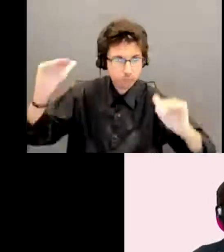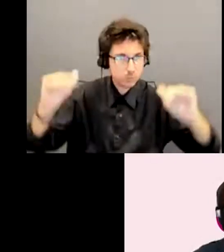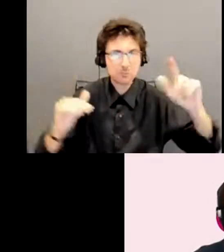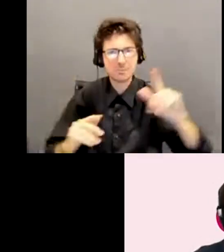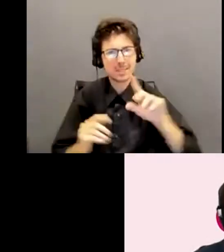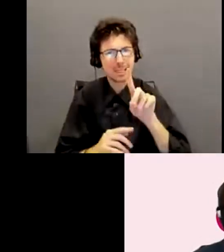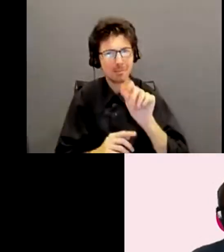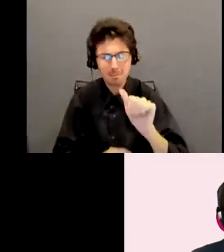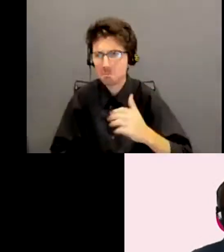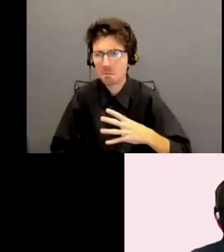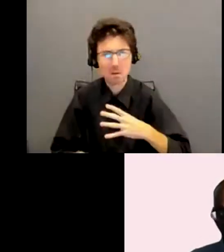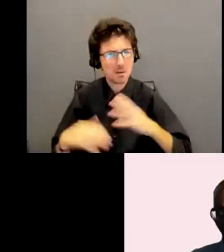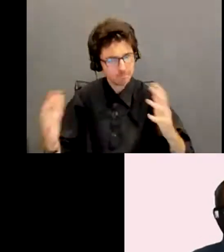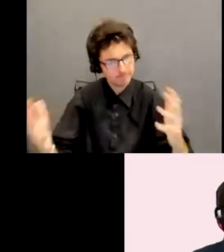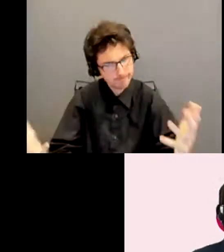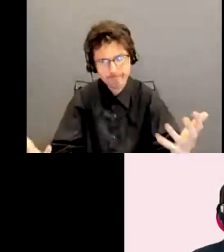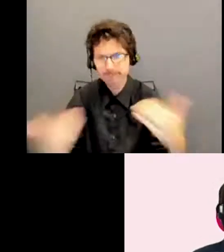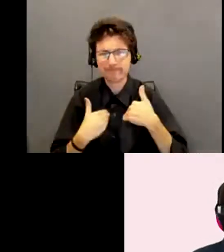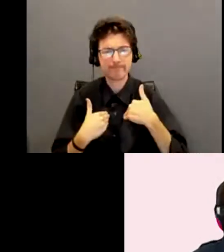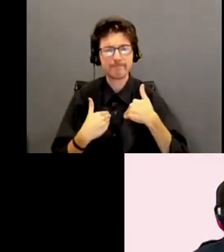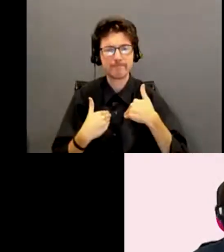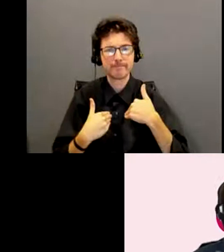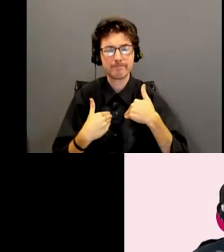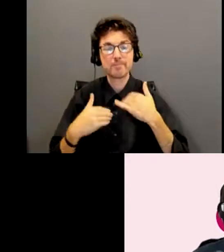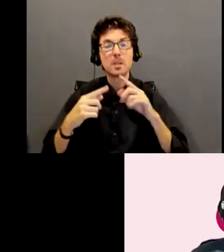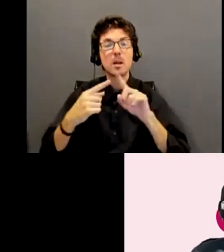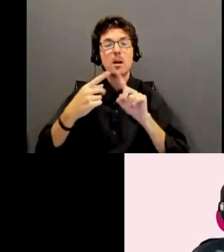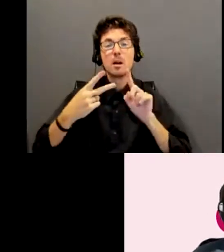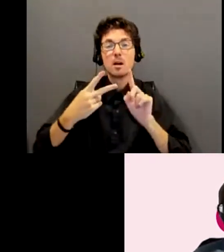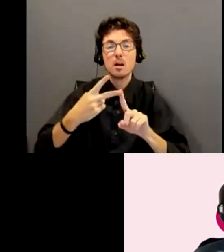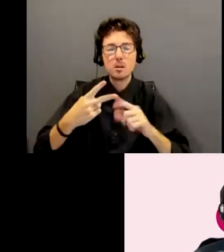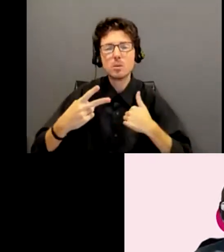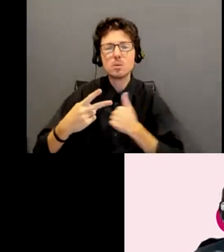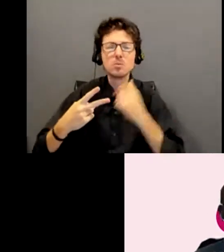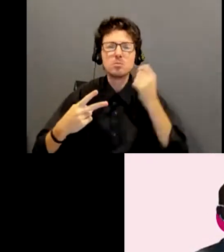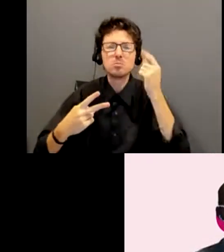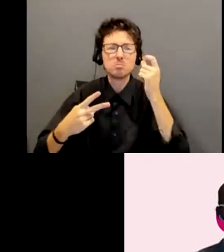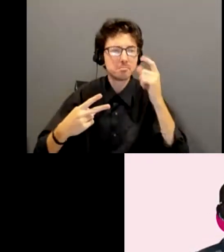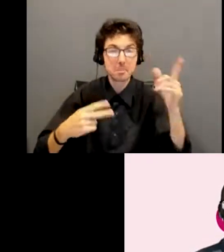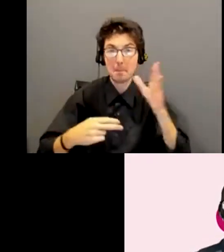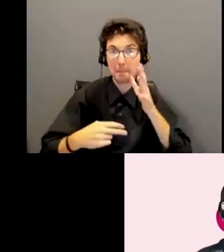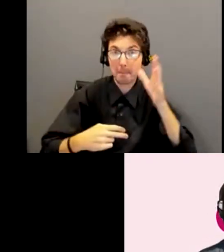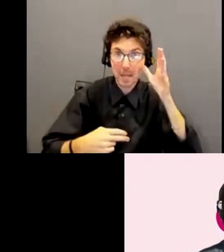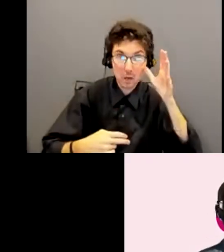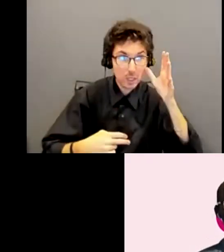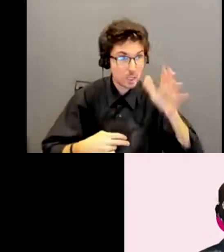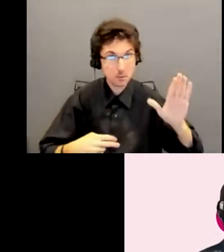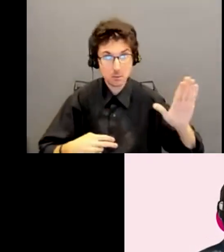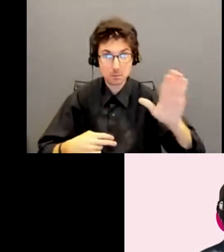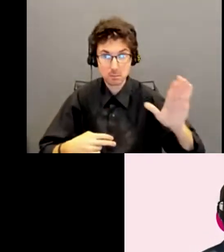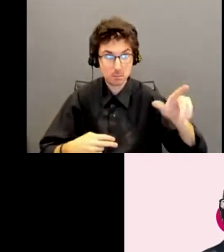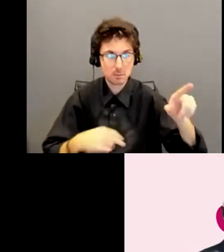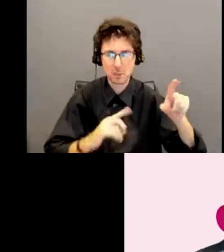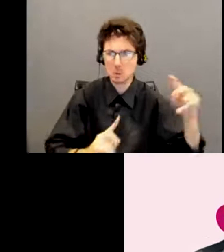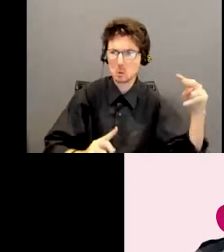the second thing is, we also understand that the parents is the most effective